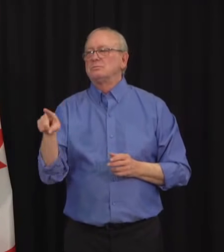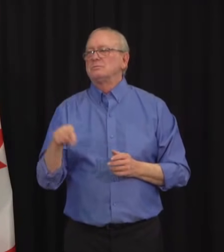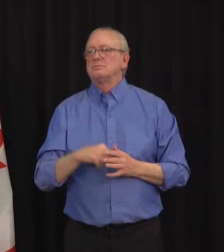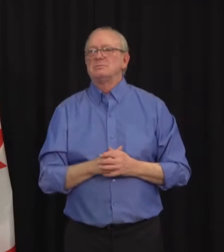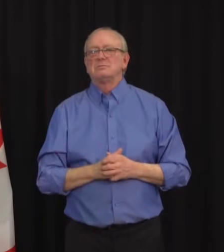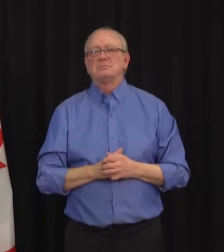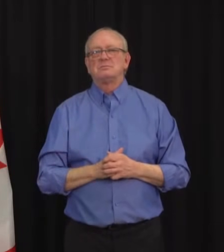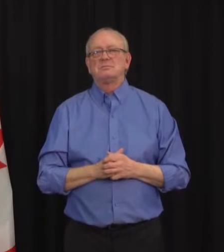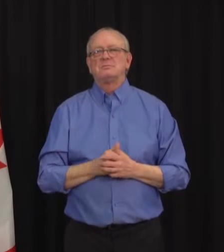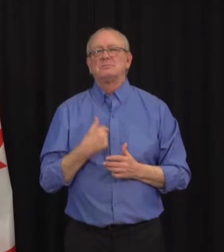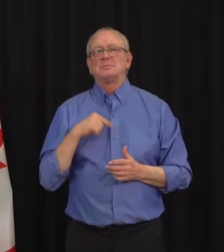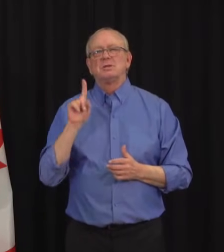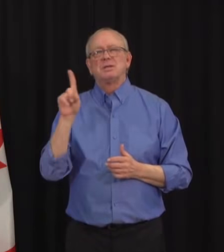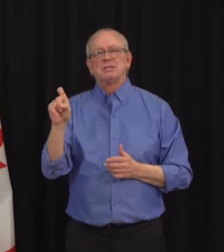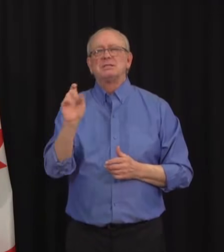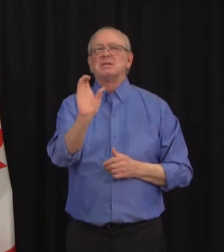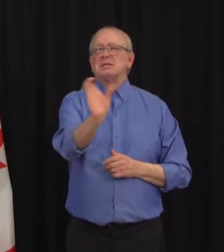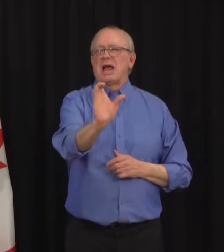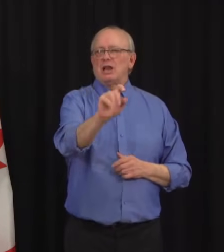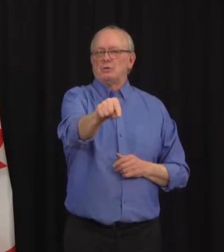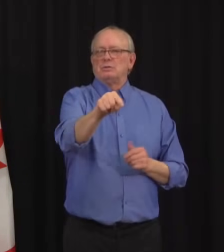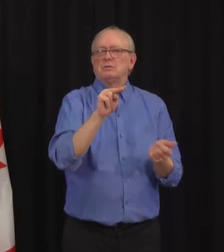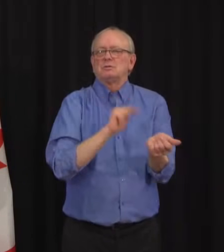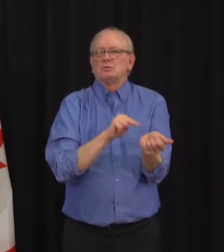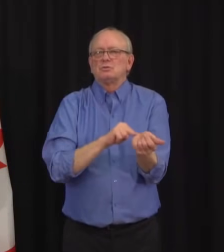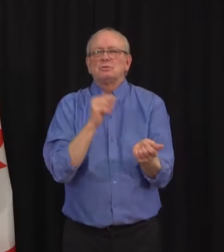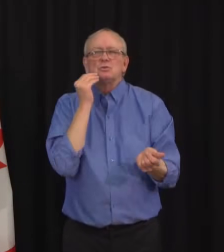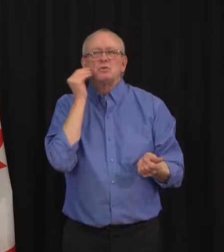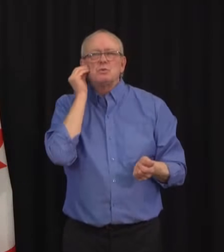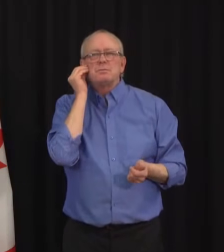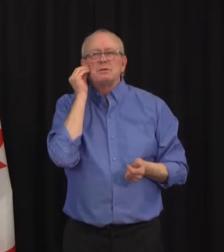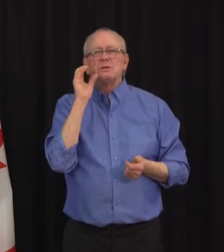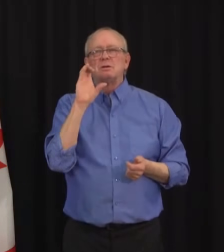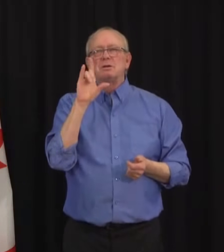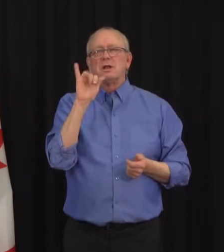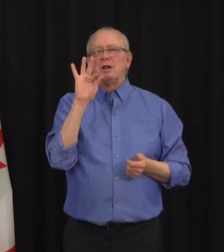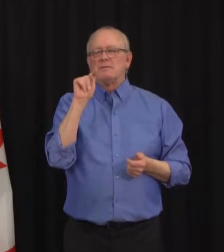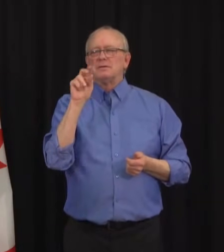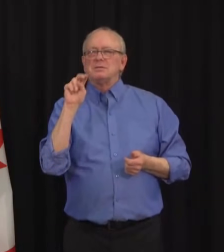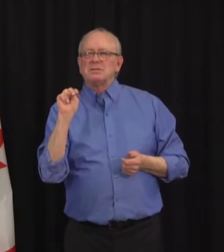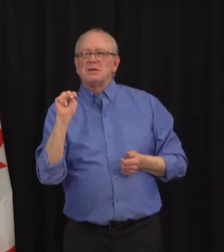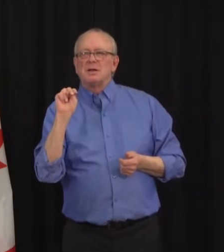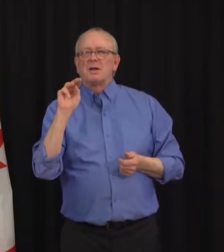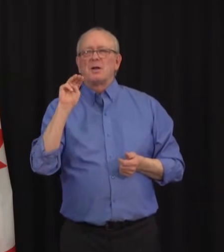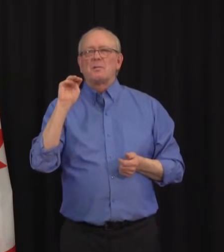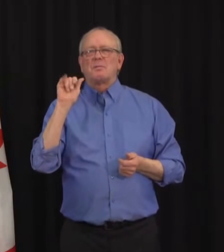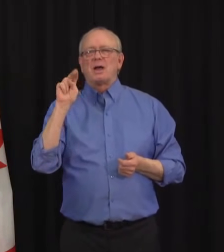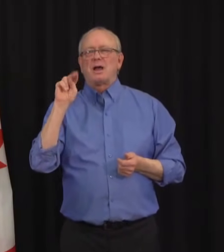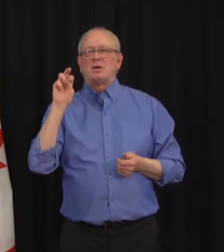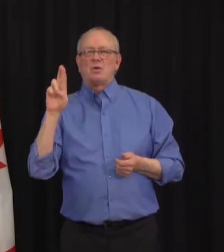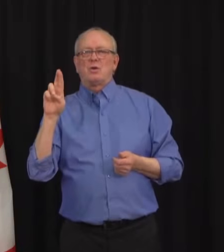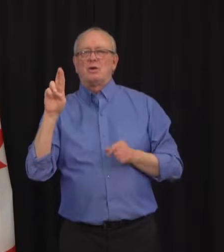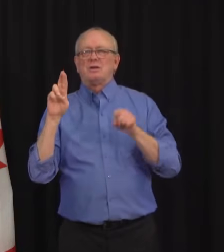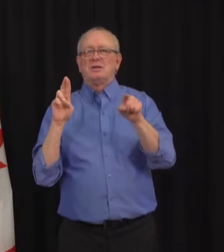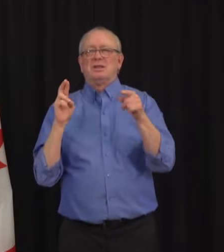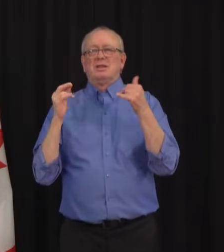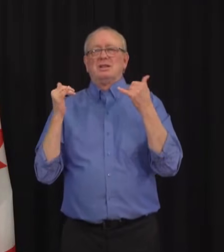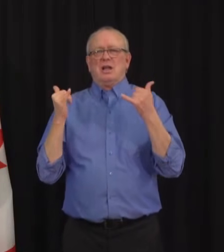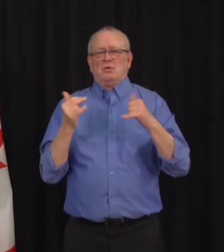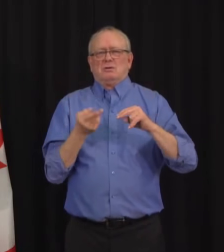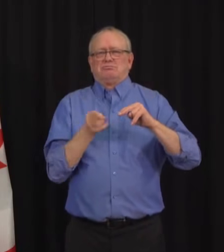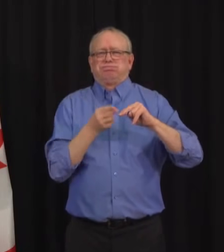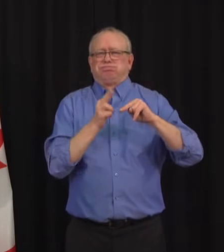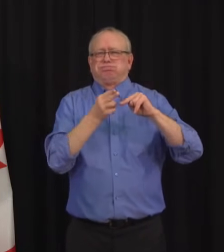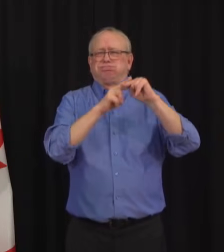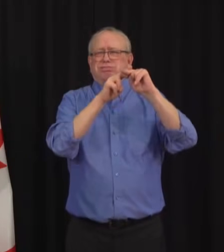Clifton Manor in Calgary. The operator says they're up to 84 cases, which has been quite a rapid rise recently. How concerned